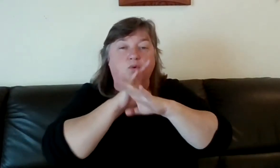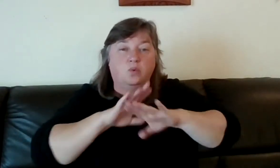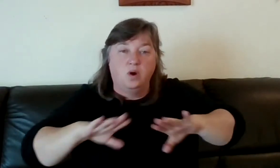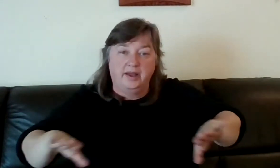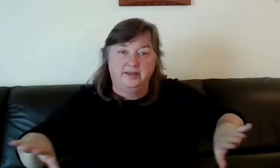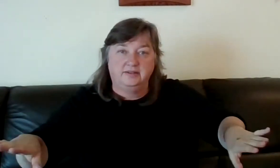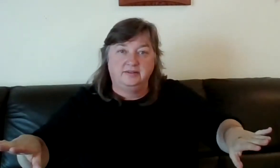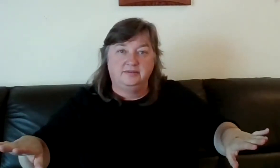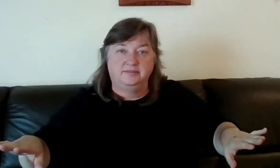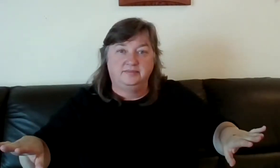quiet.